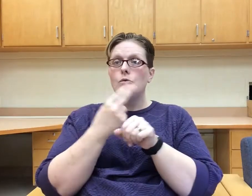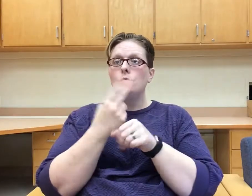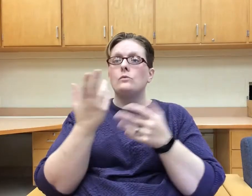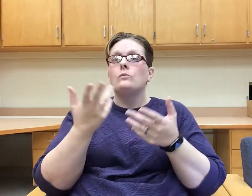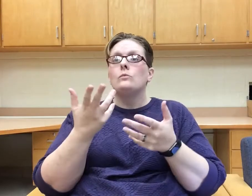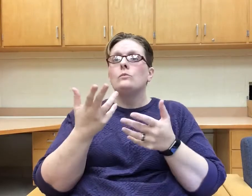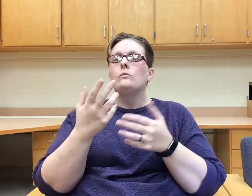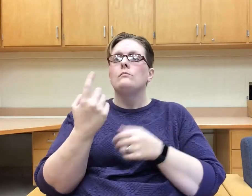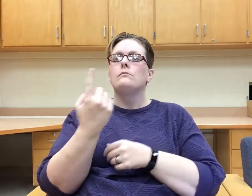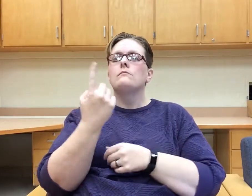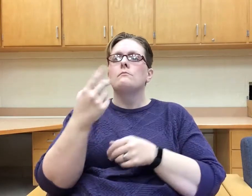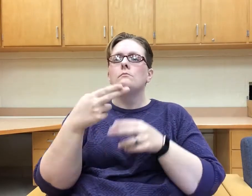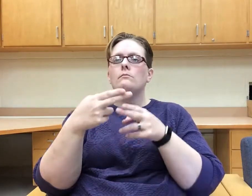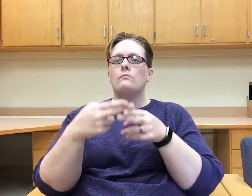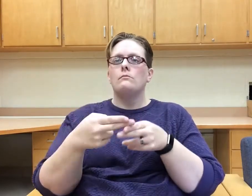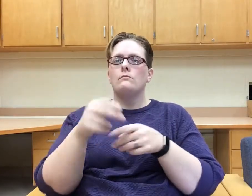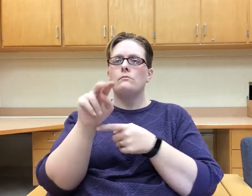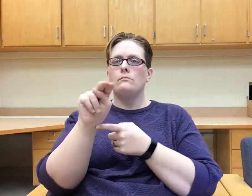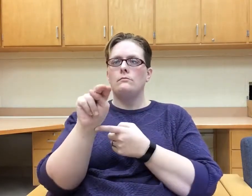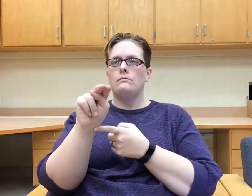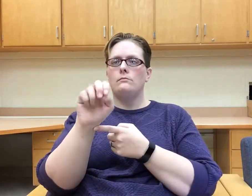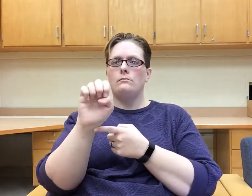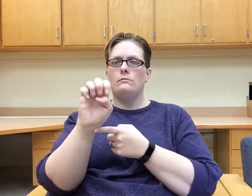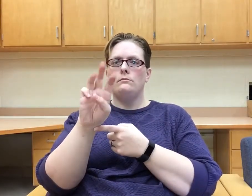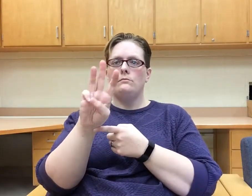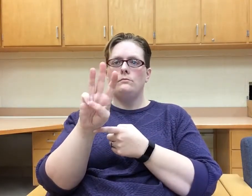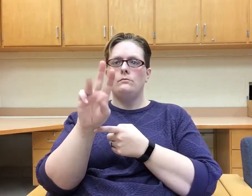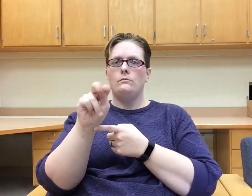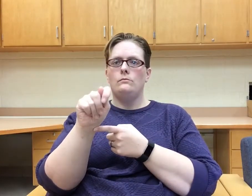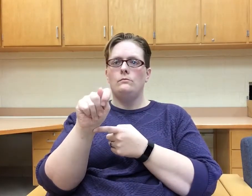You measure that using something called newtons.